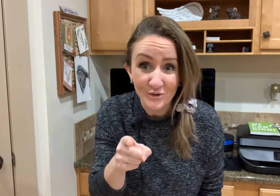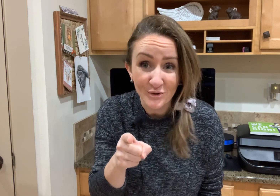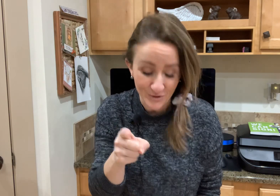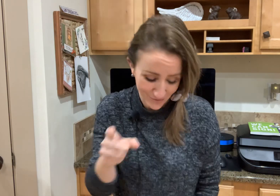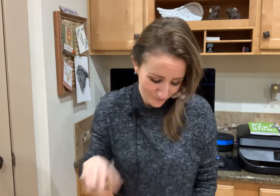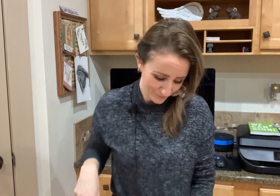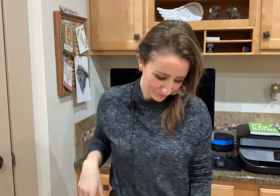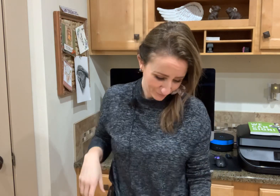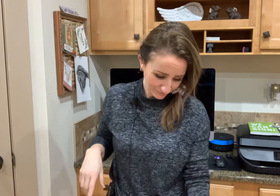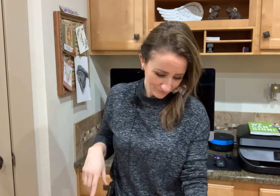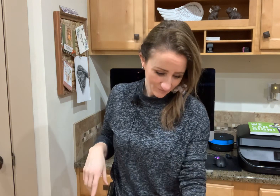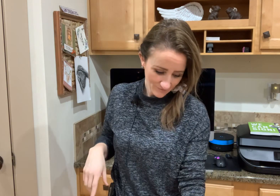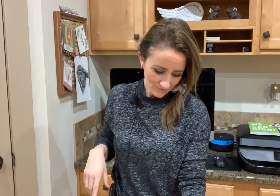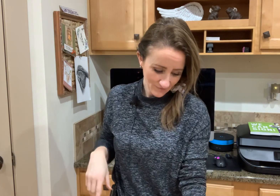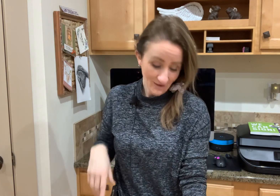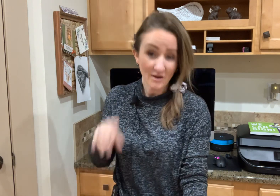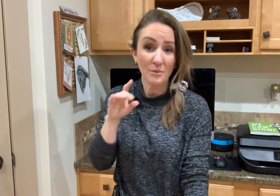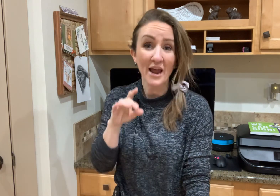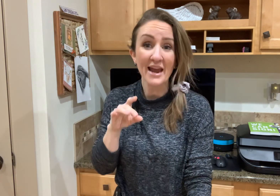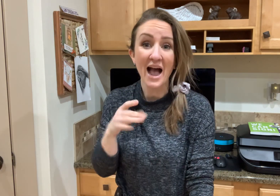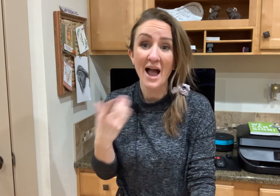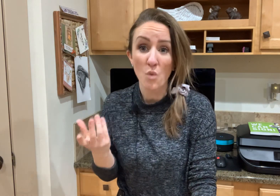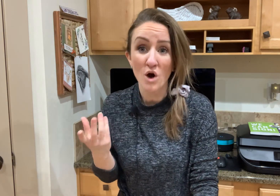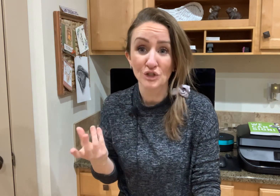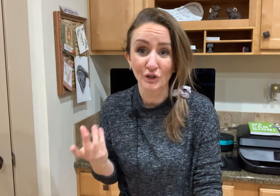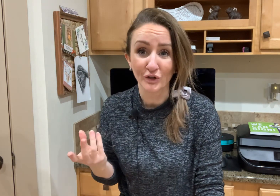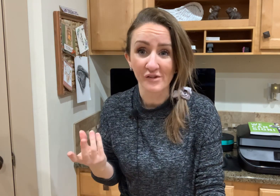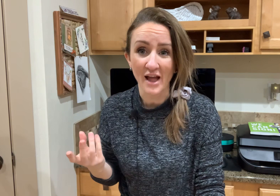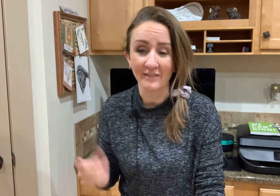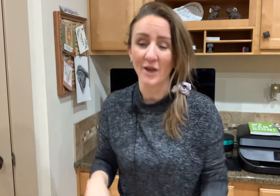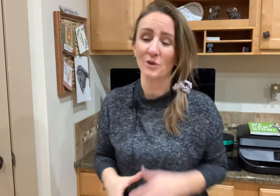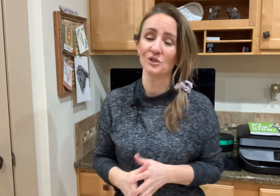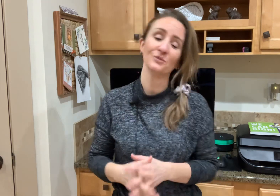you? Number 8, I want to learn sign language.